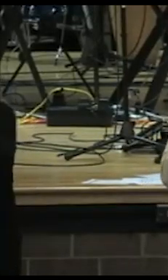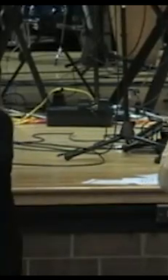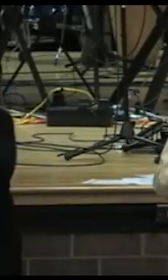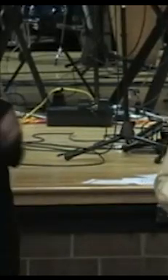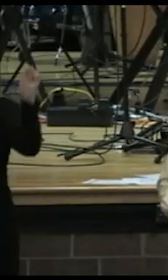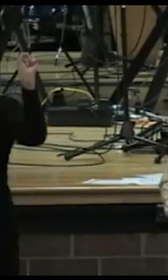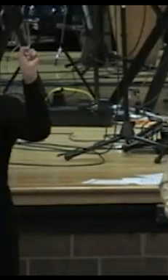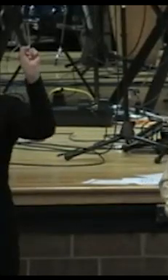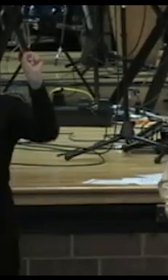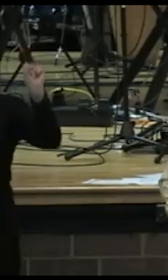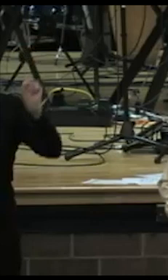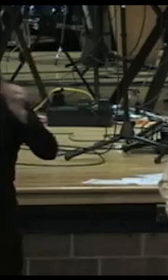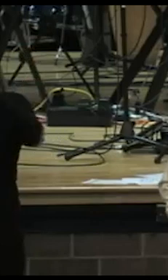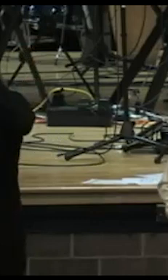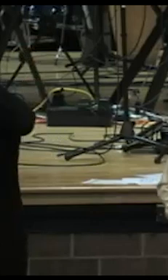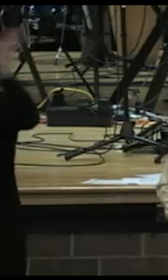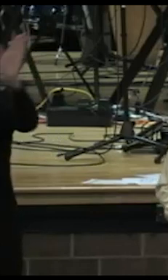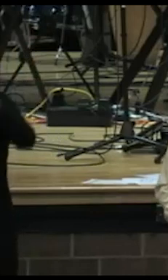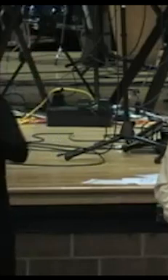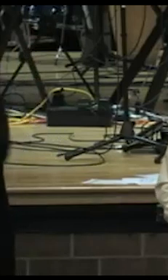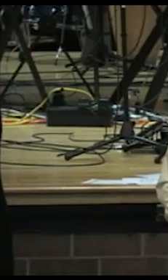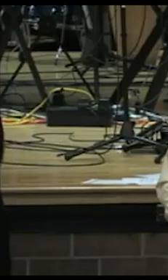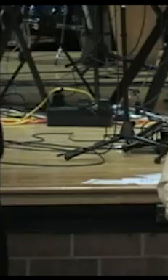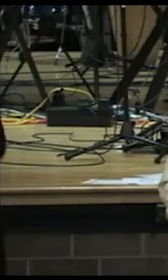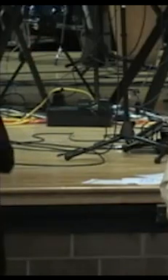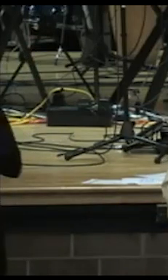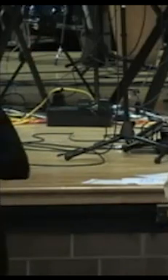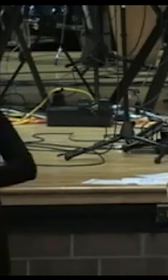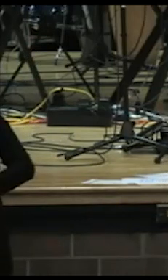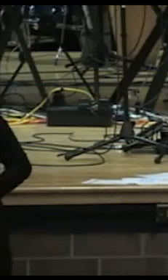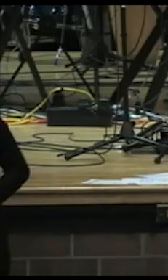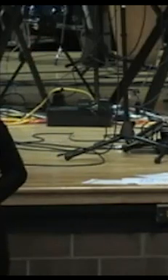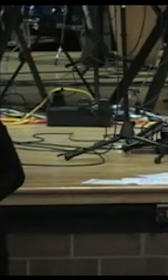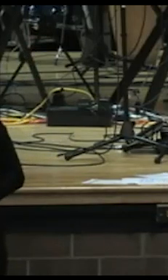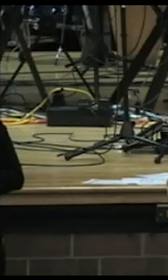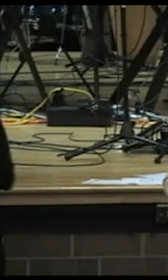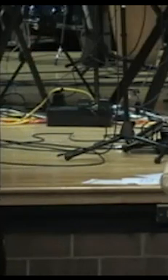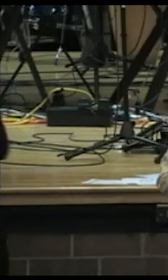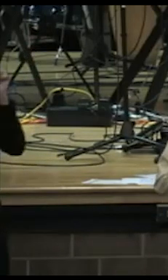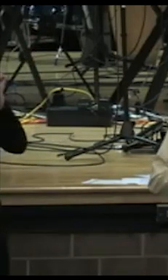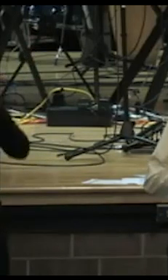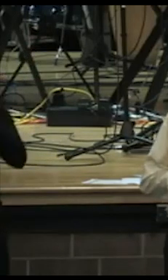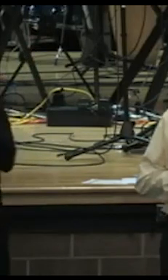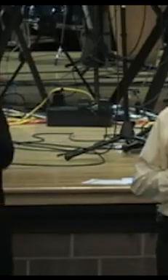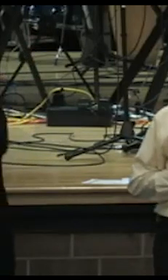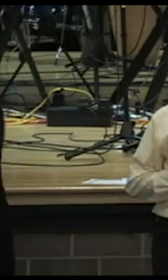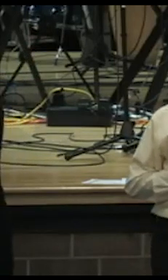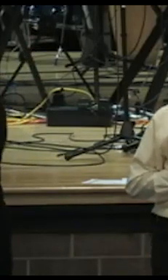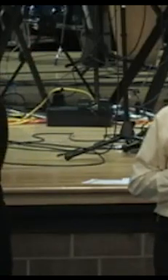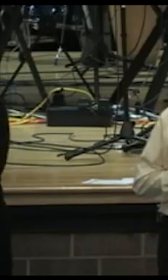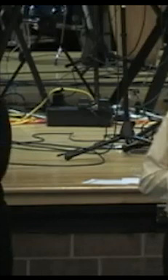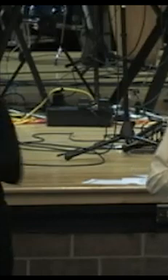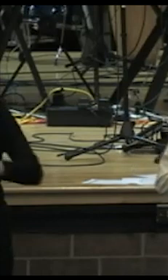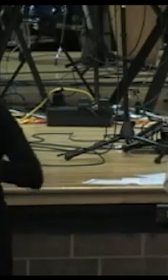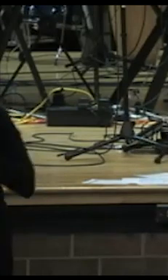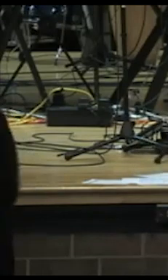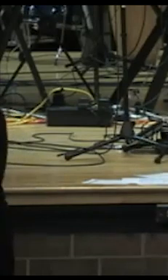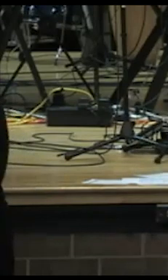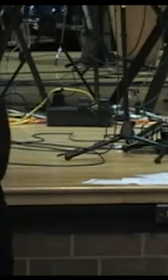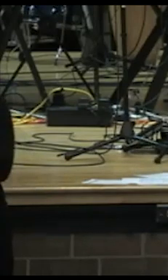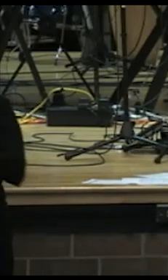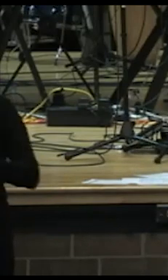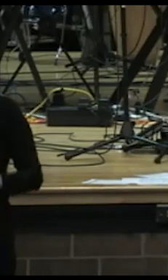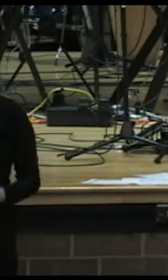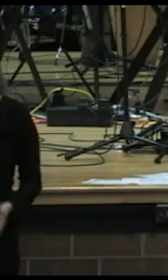That our eyes would be open to see the lost, that they're on their way to hell. That we would see that Jesus is their only hope for